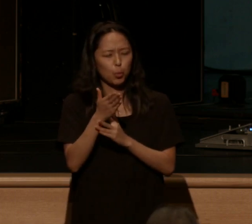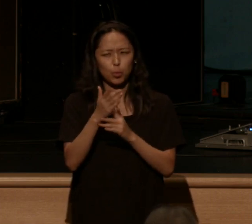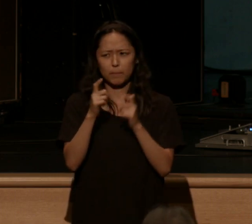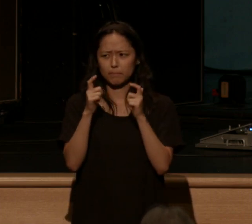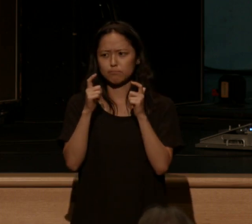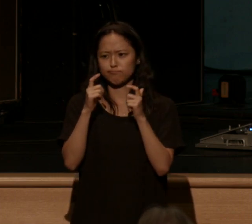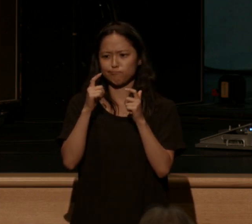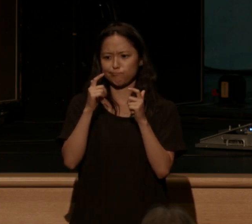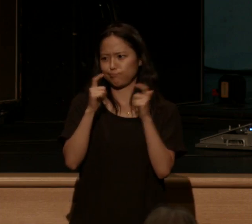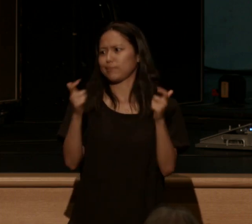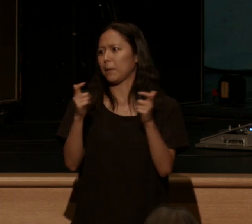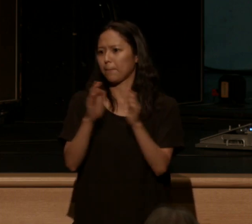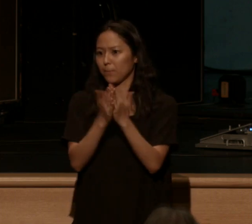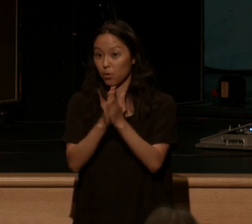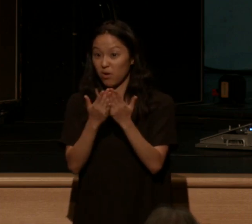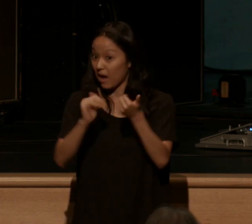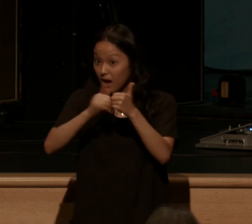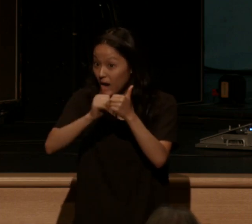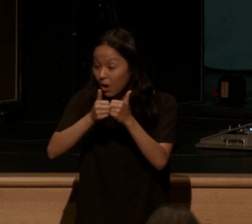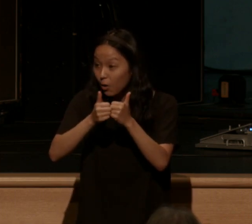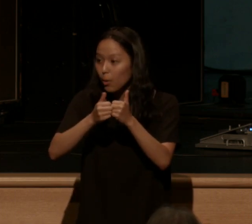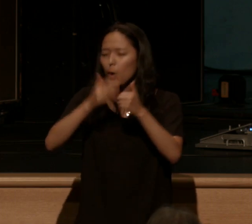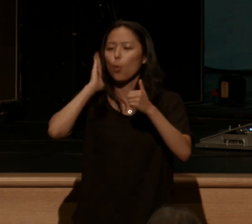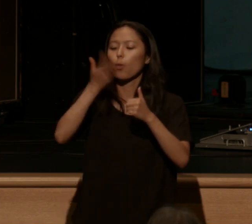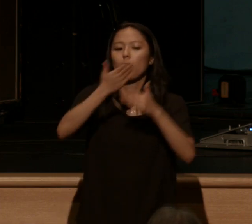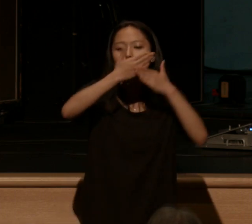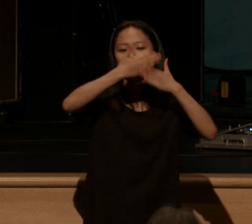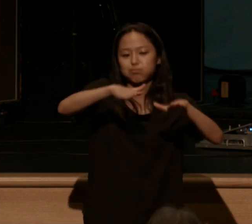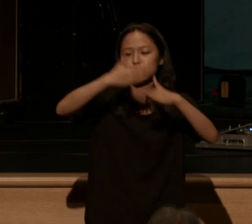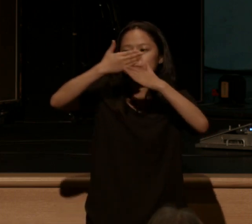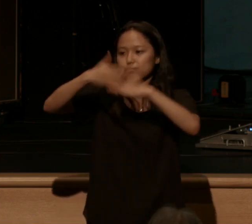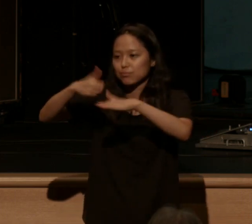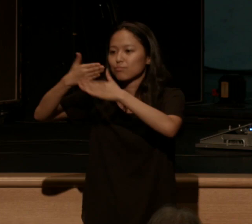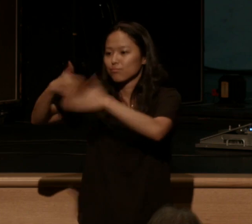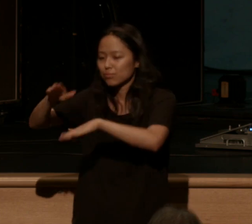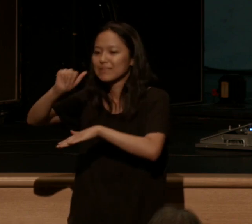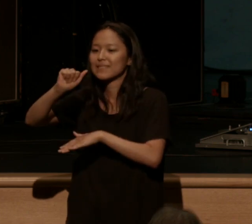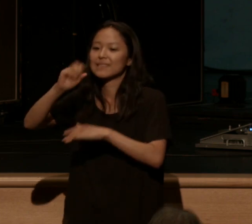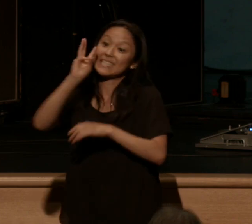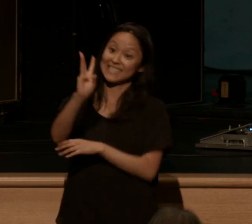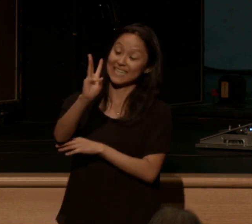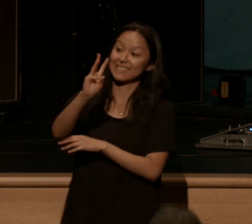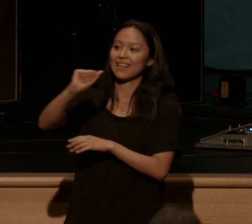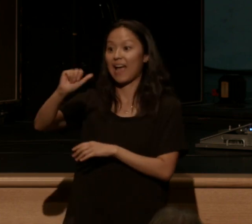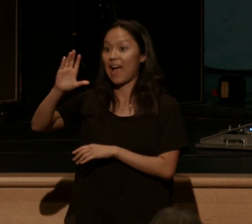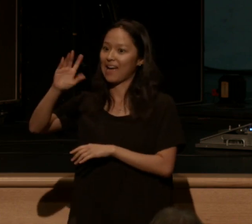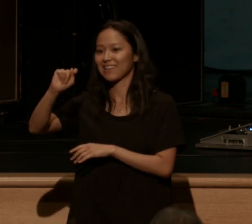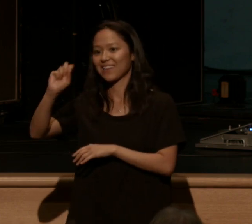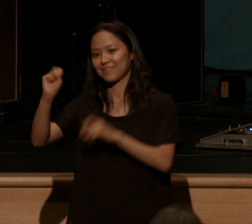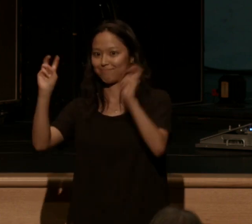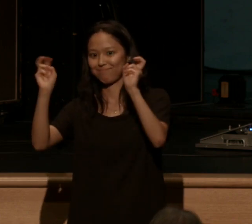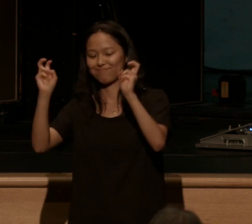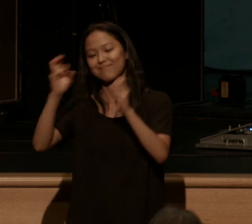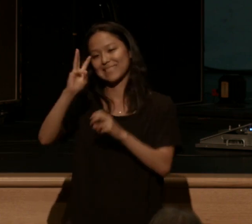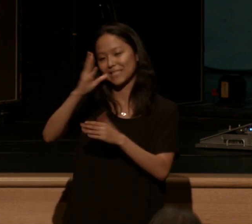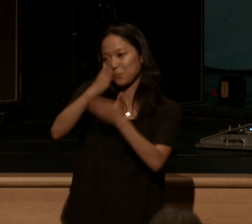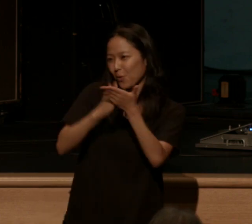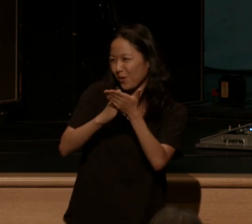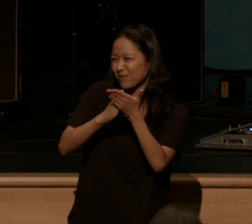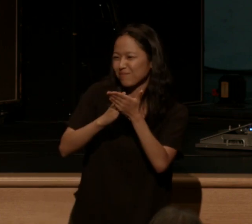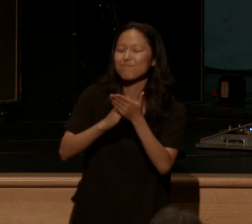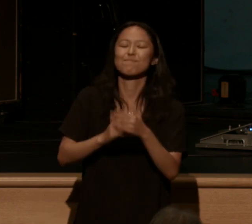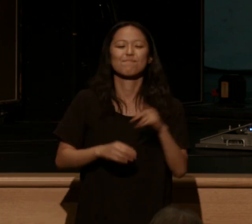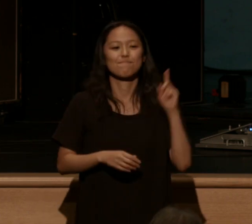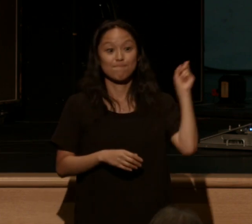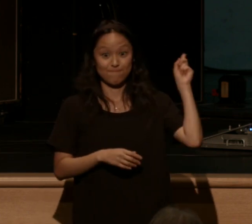and extensive book? We're gonna break this book up into six acts. Pretty clever, eh? So what we're gonna do is, I wanna show you